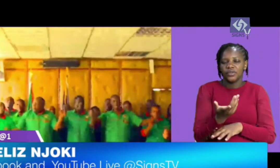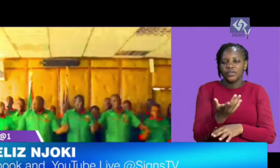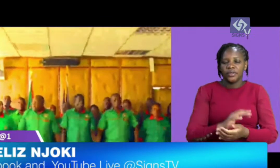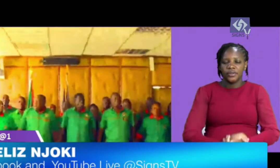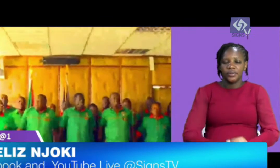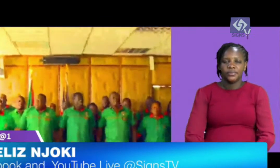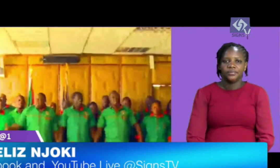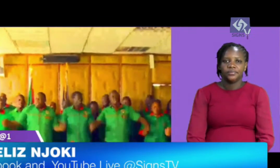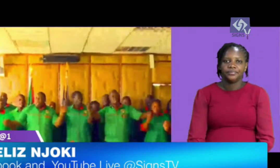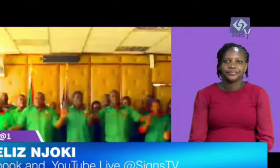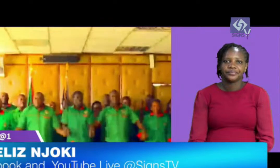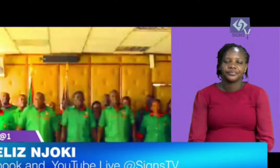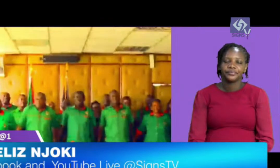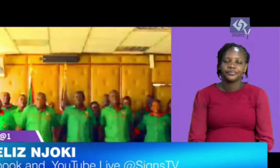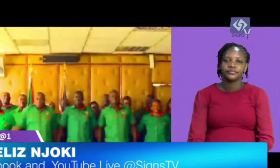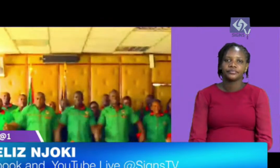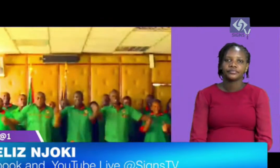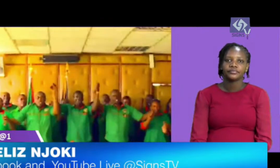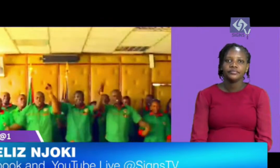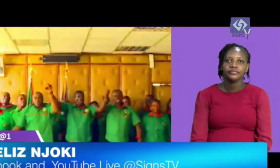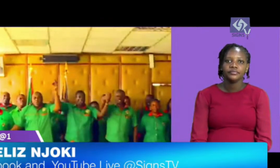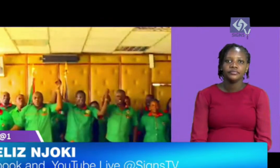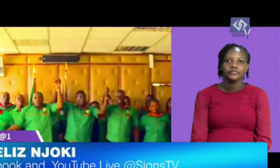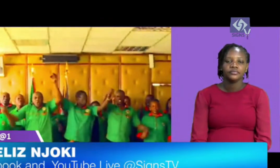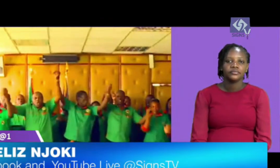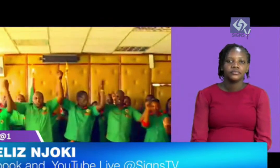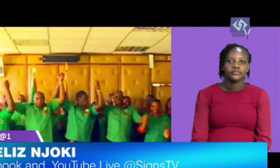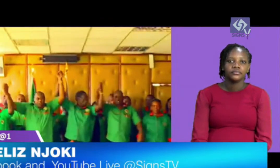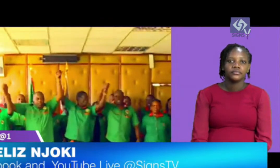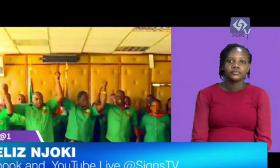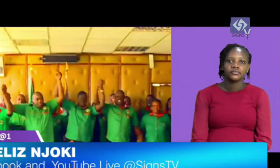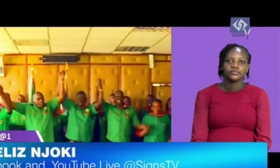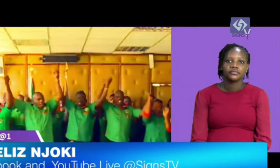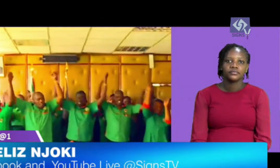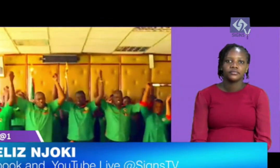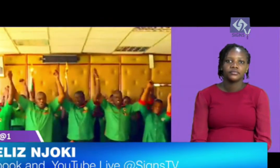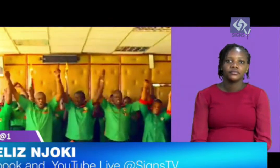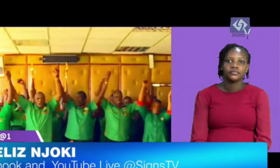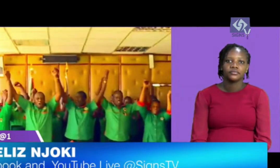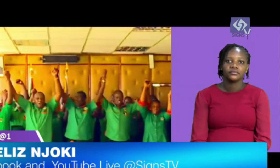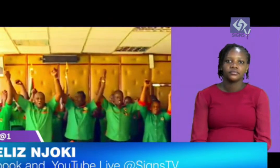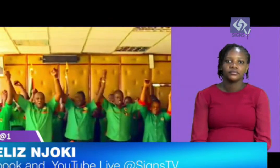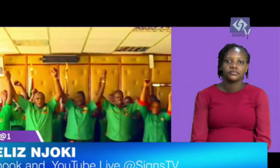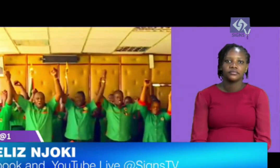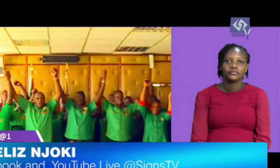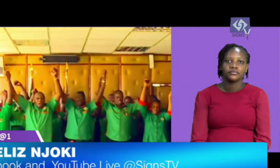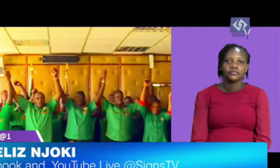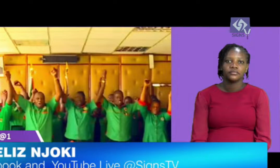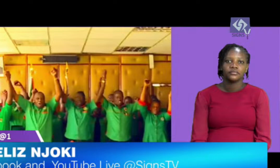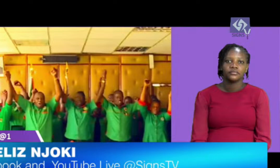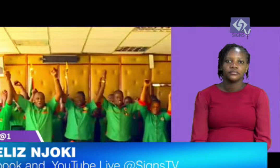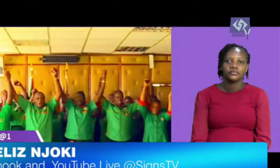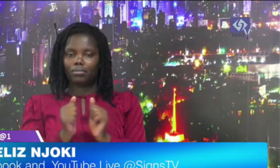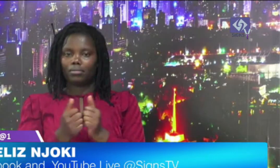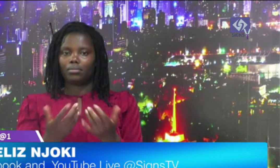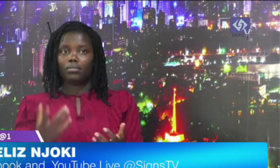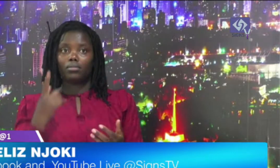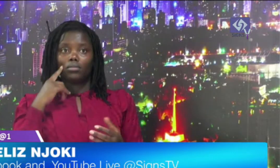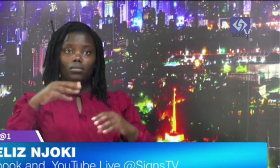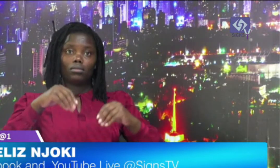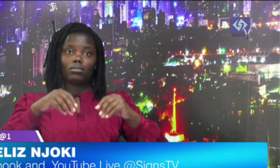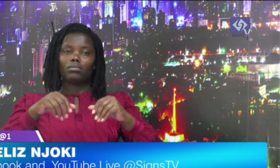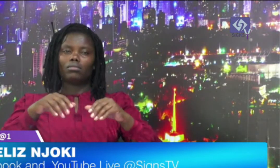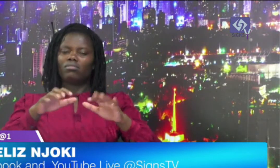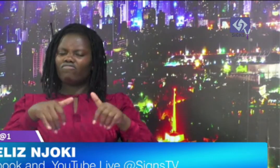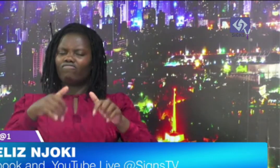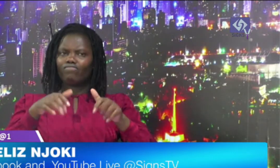Solidarity forever, for the union makes us strong. On